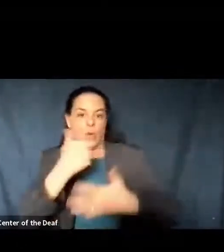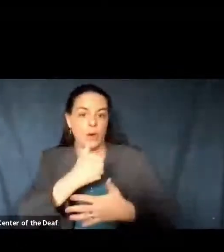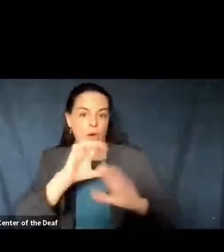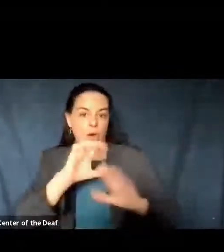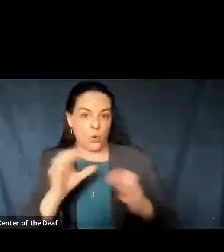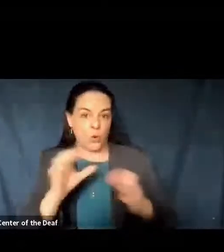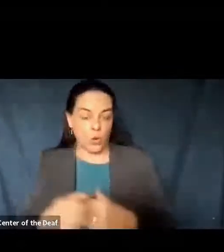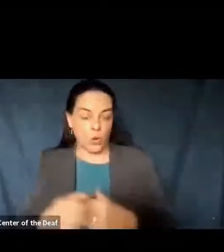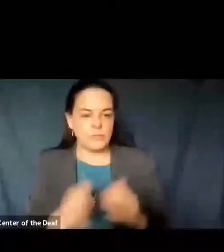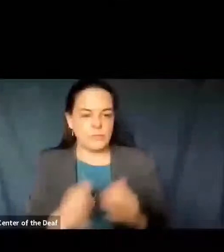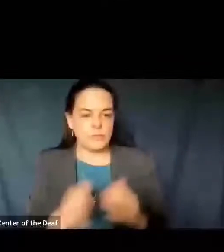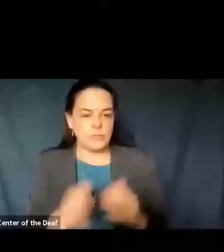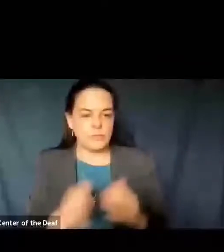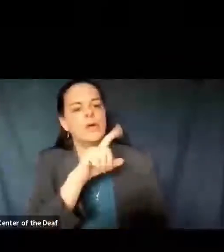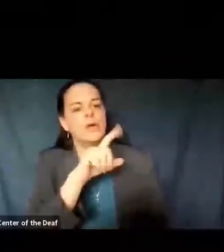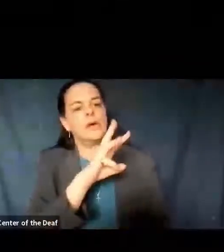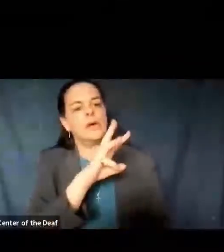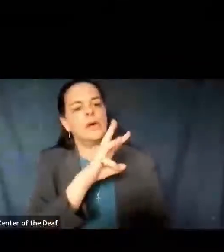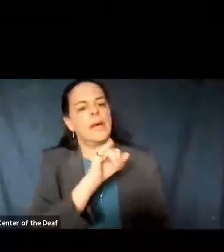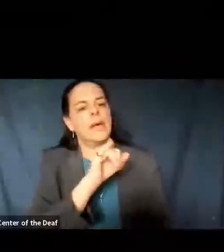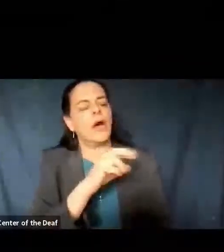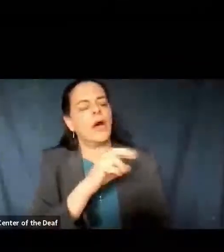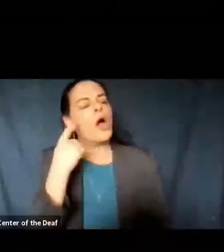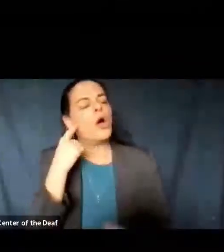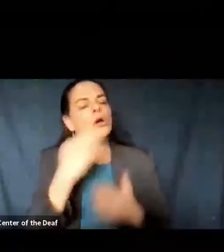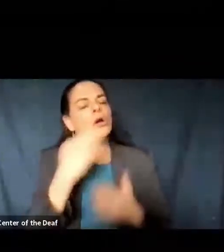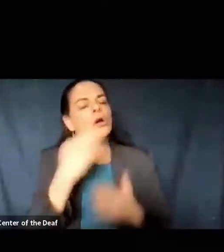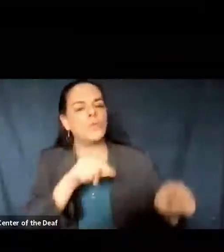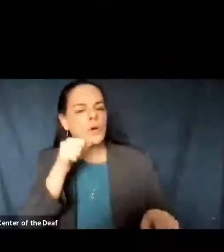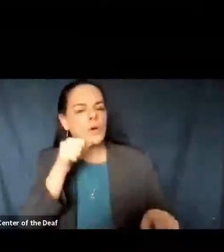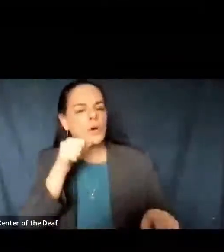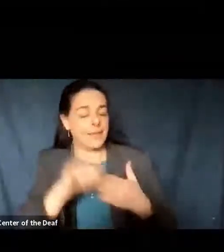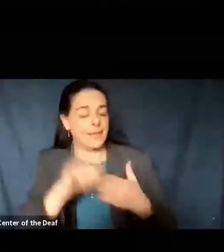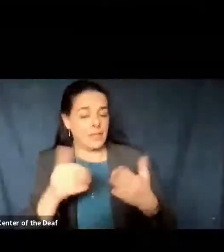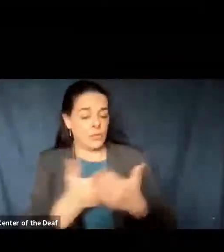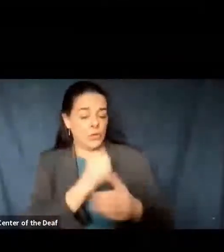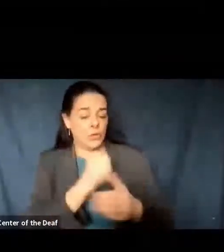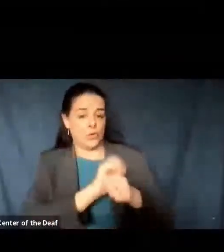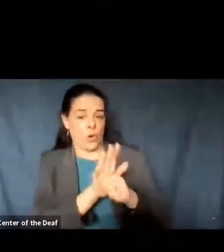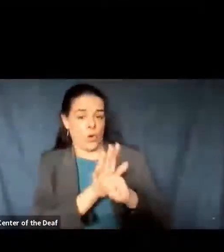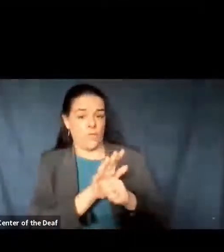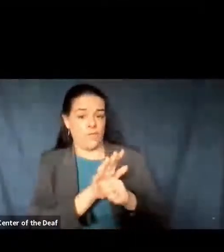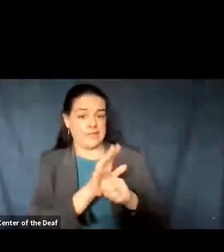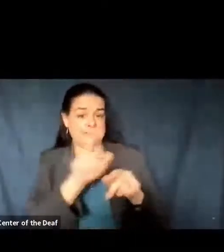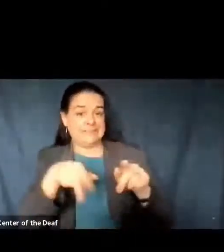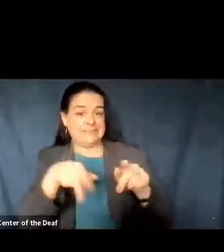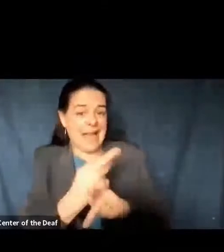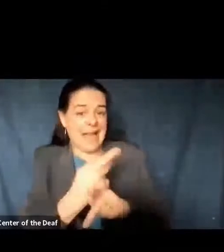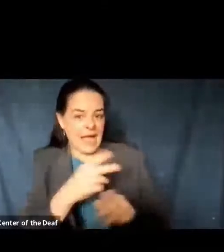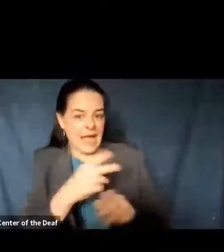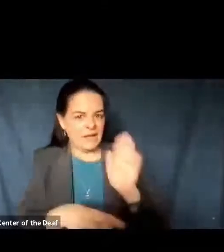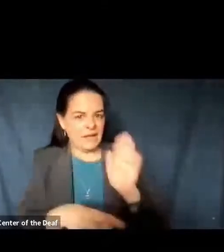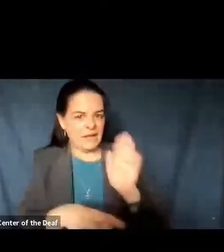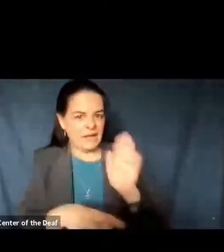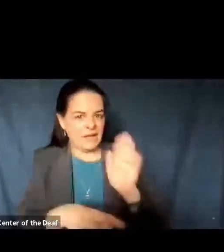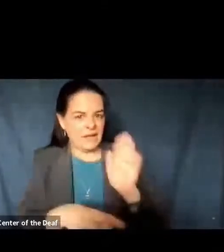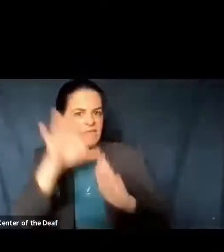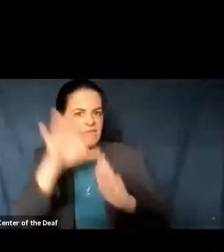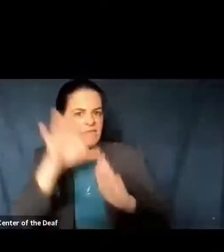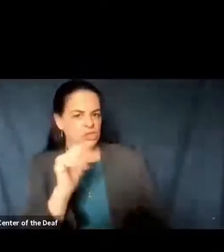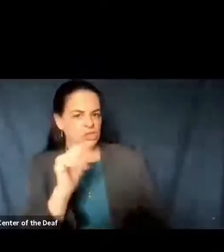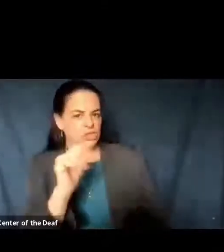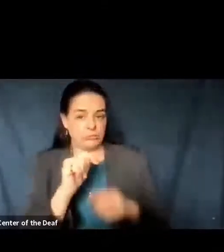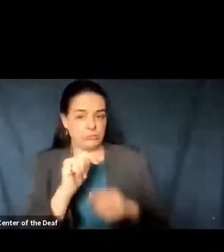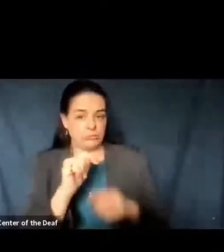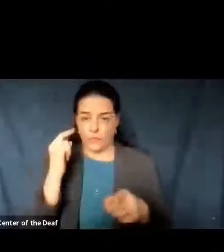with WBIR, there were reports yesterday that the new COVID-19 variant had been detected in Chattanooga. Have you received any guidance from